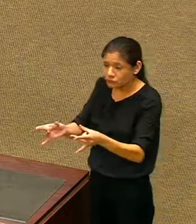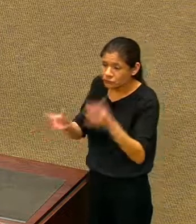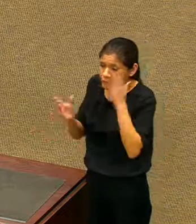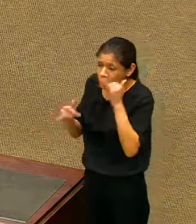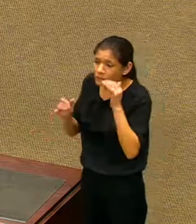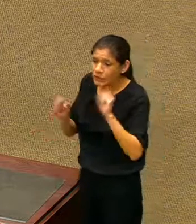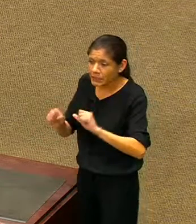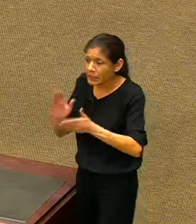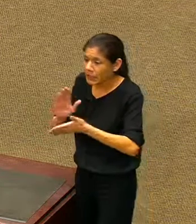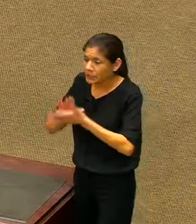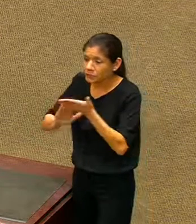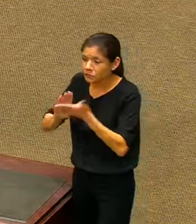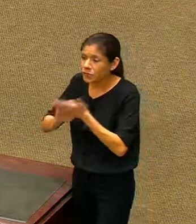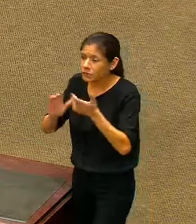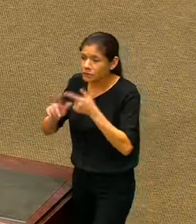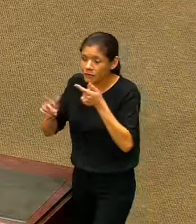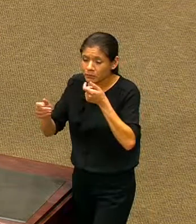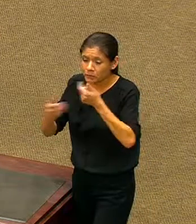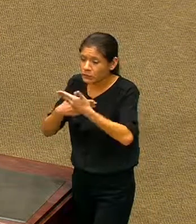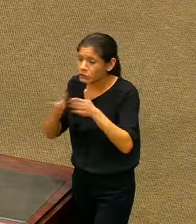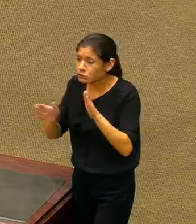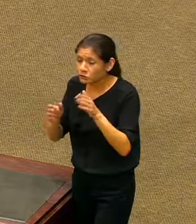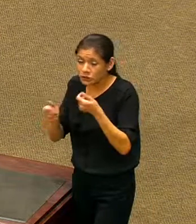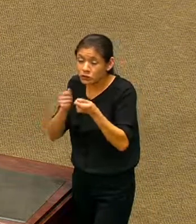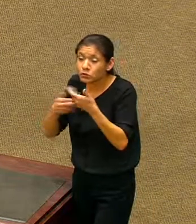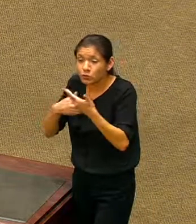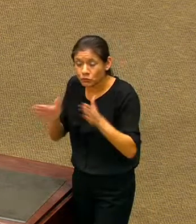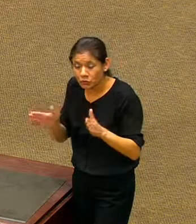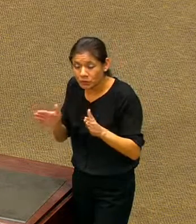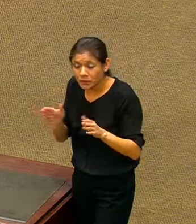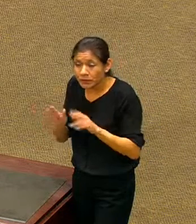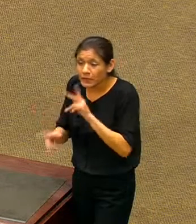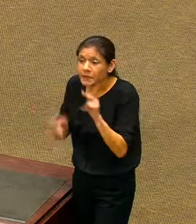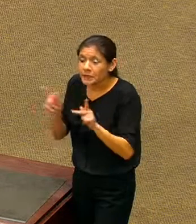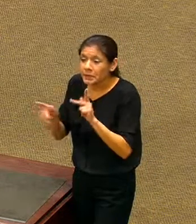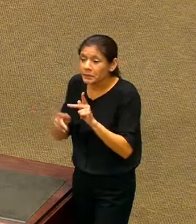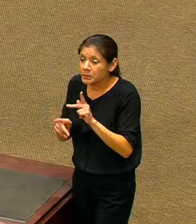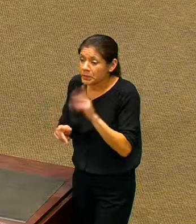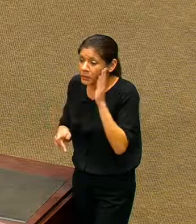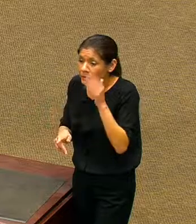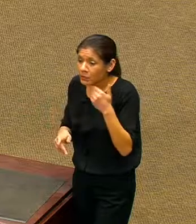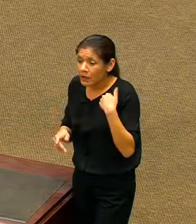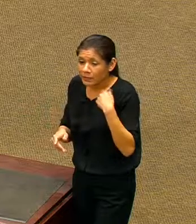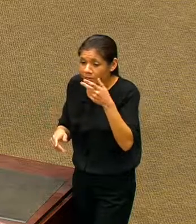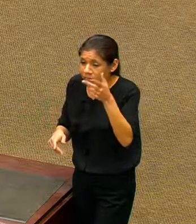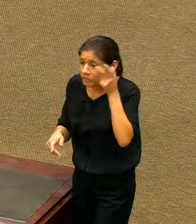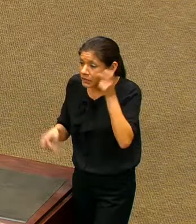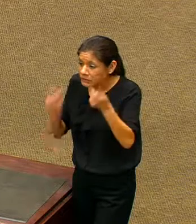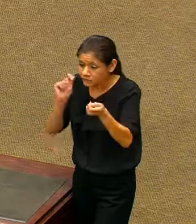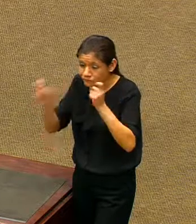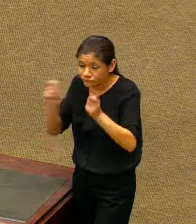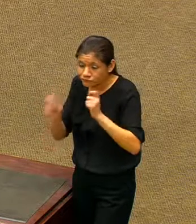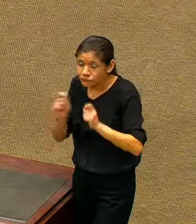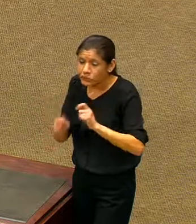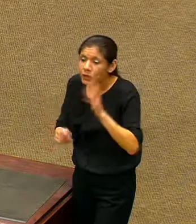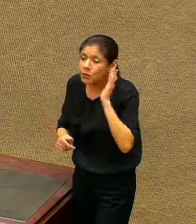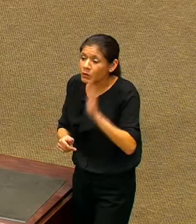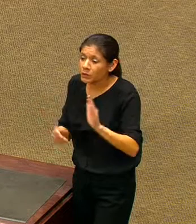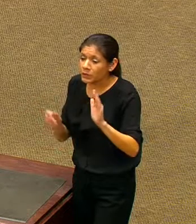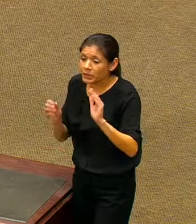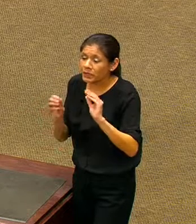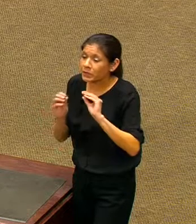being able to run most of it from the control room, and the folks that will be making our audio adjustments are going to be a lot